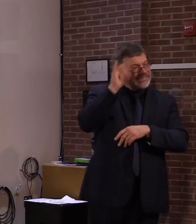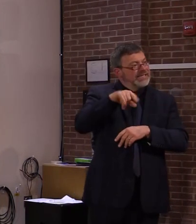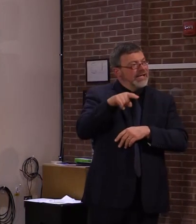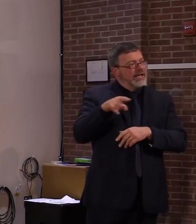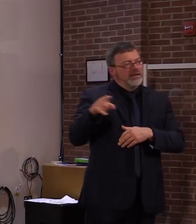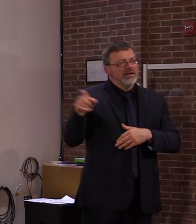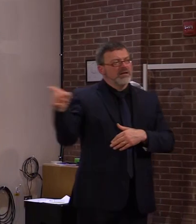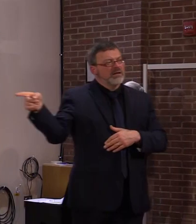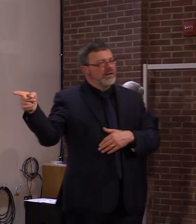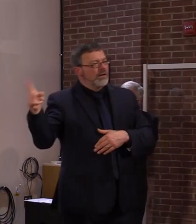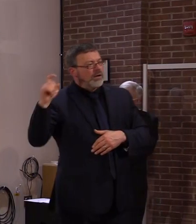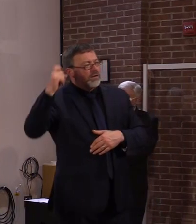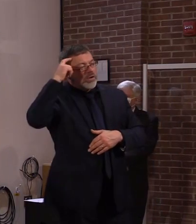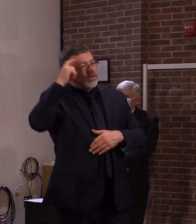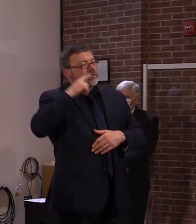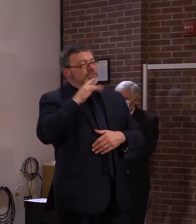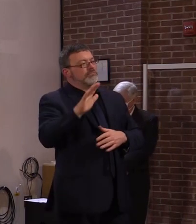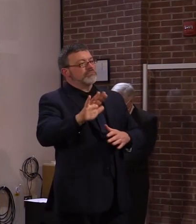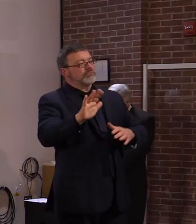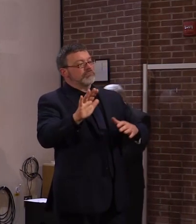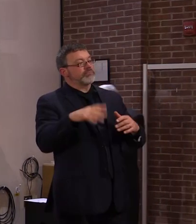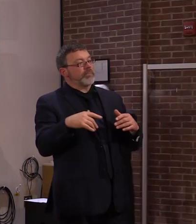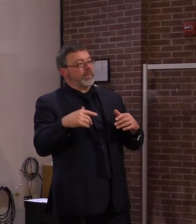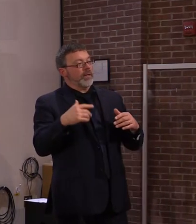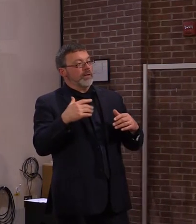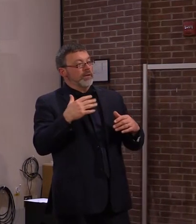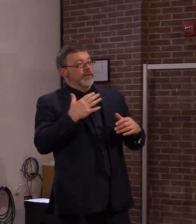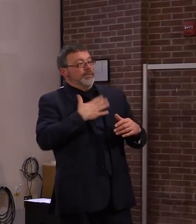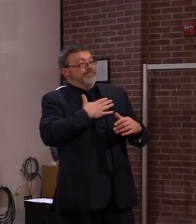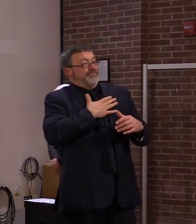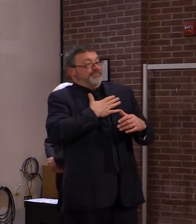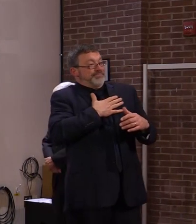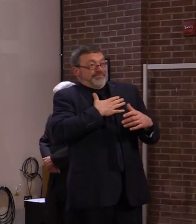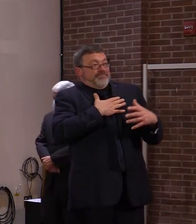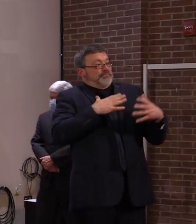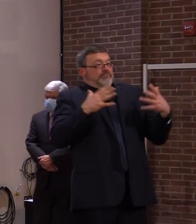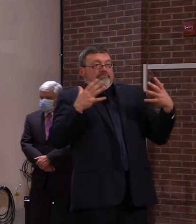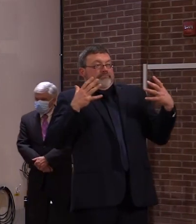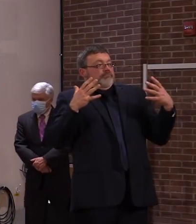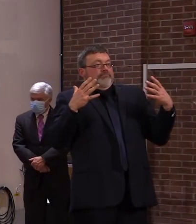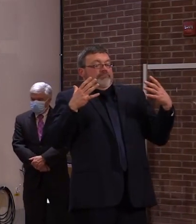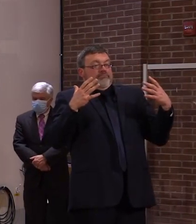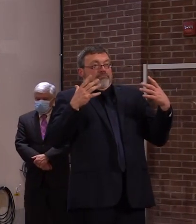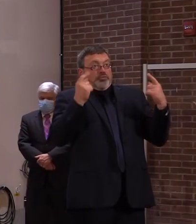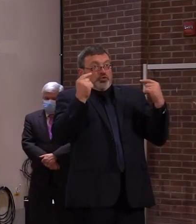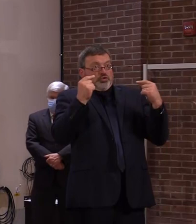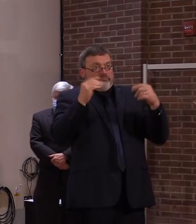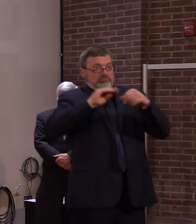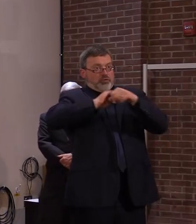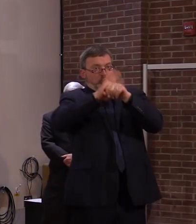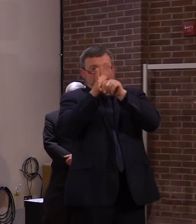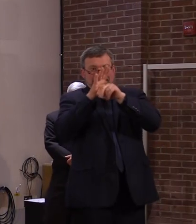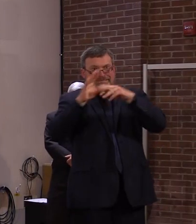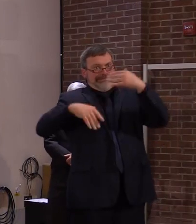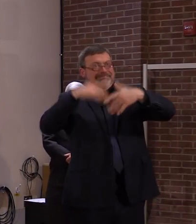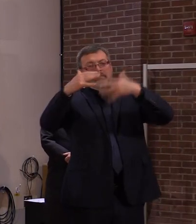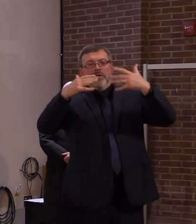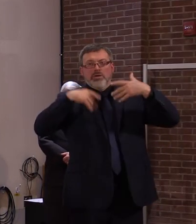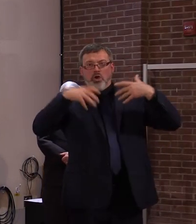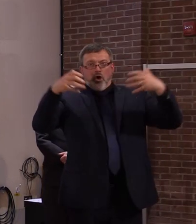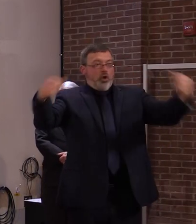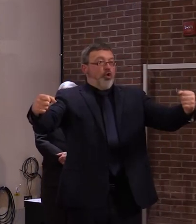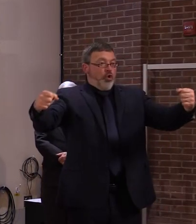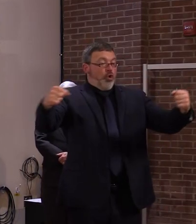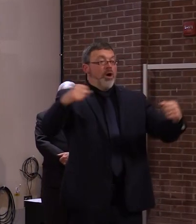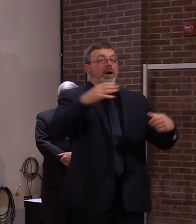put off procedures, people put off going to the doctors, and so that is having a ripple